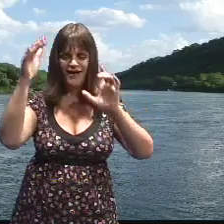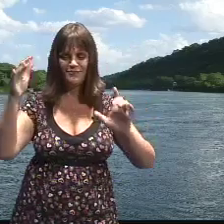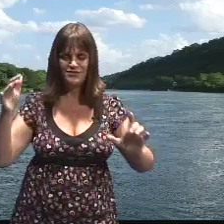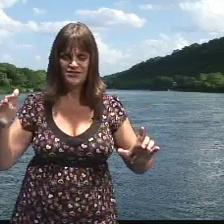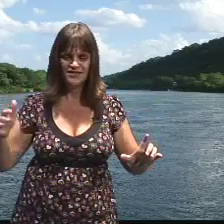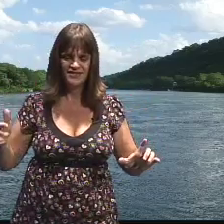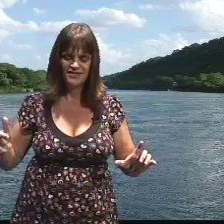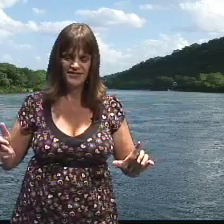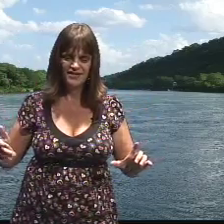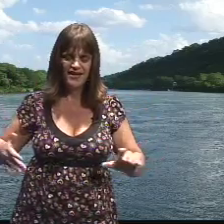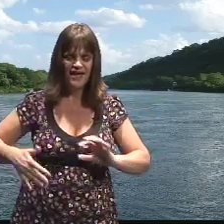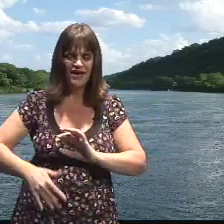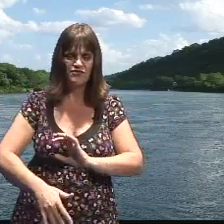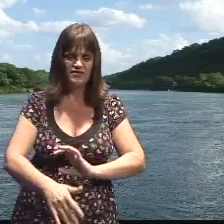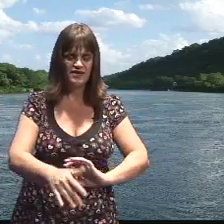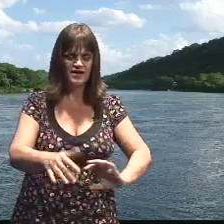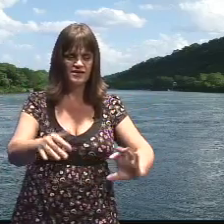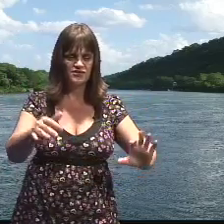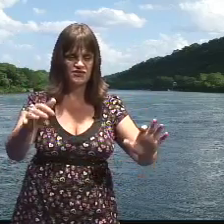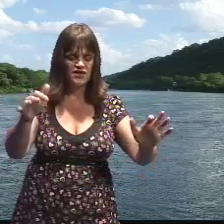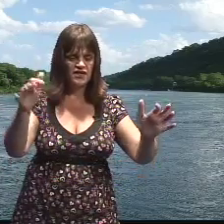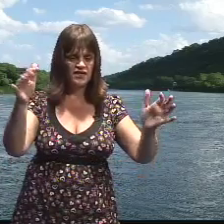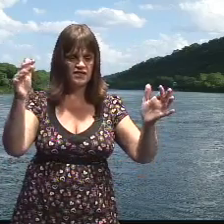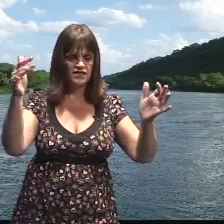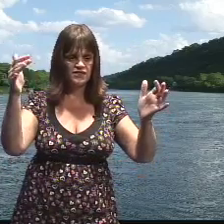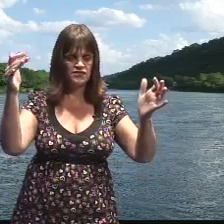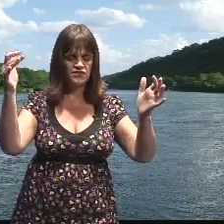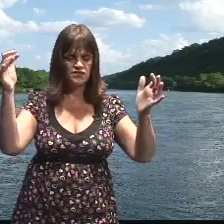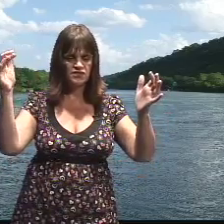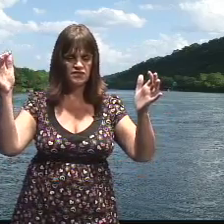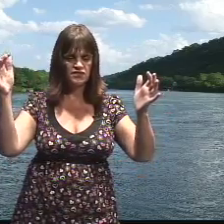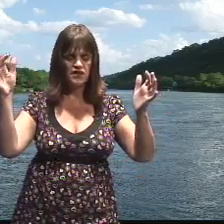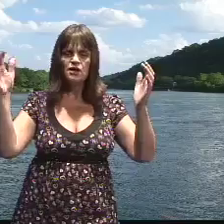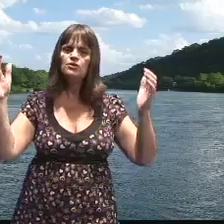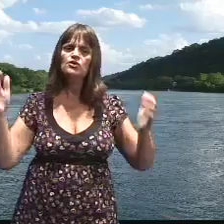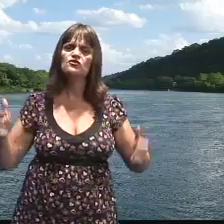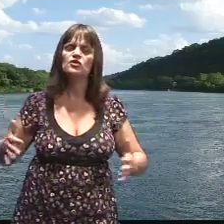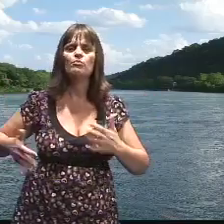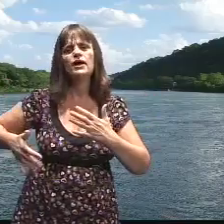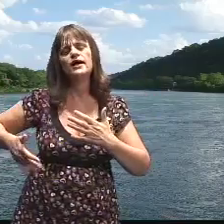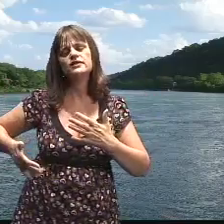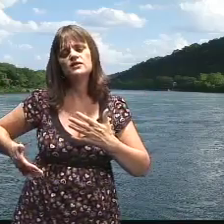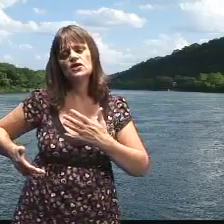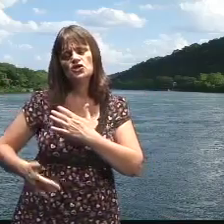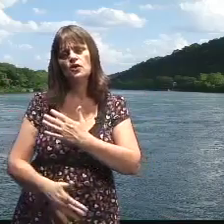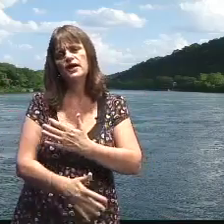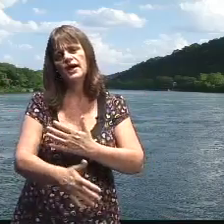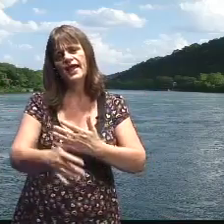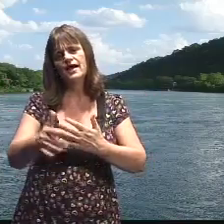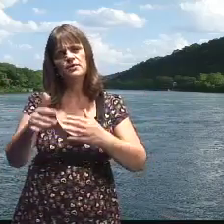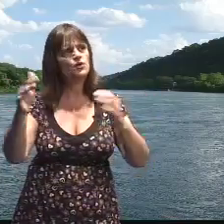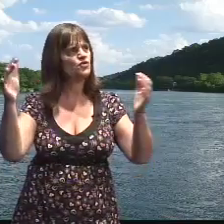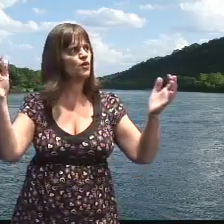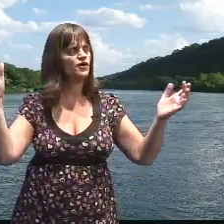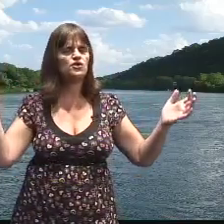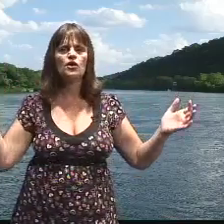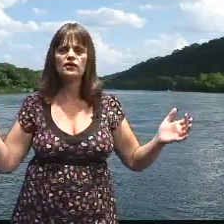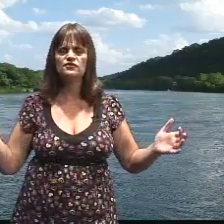Perhaps everything else is beautiful, but you are not happy with where you are living,